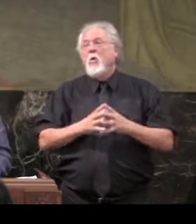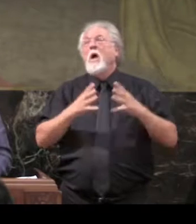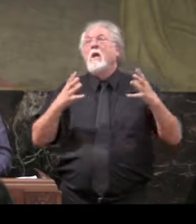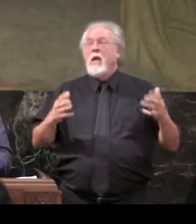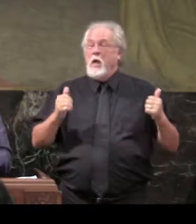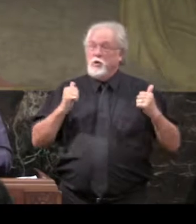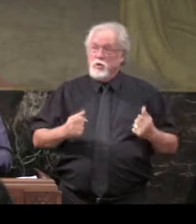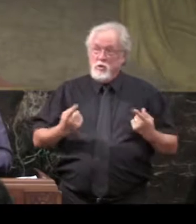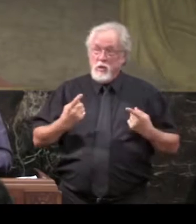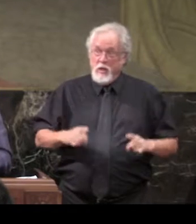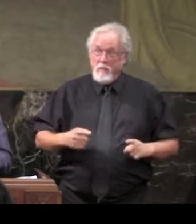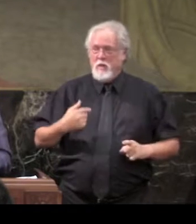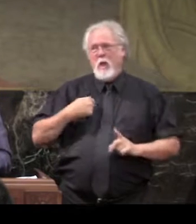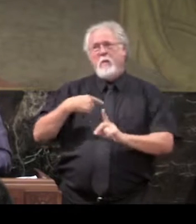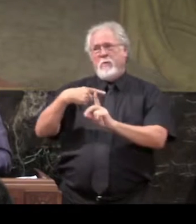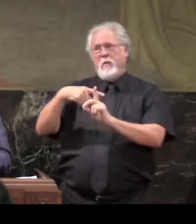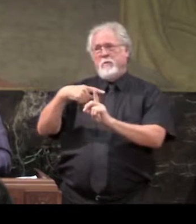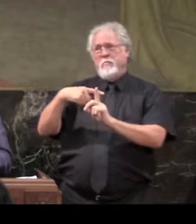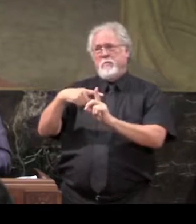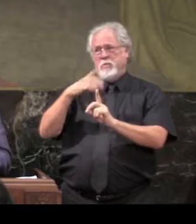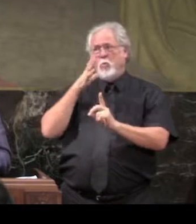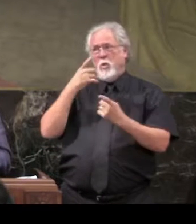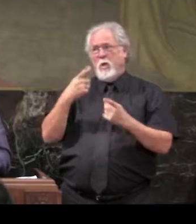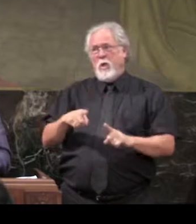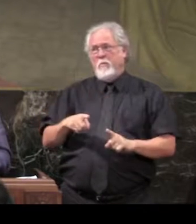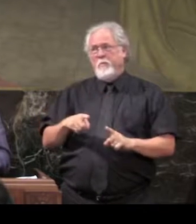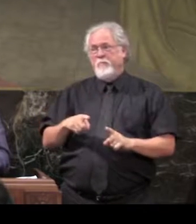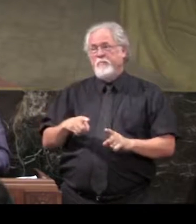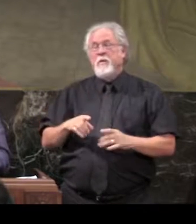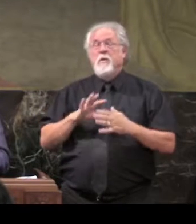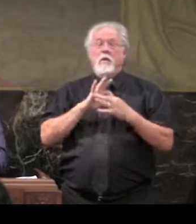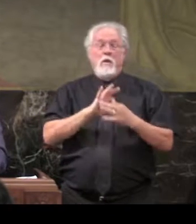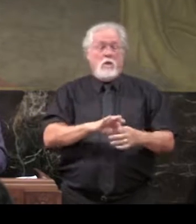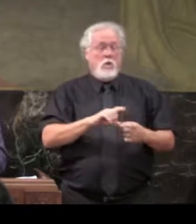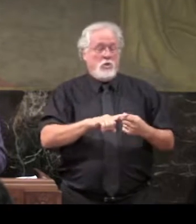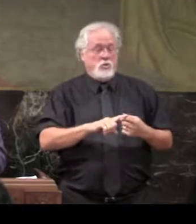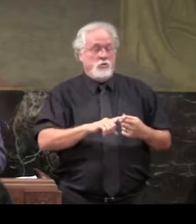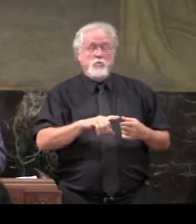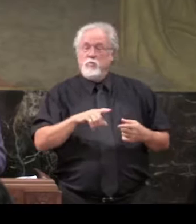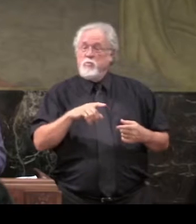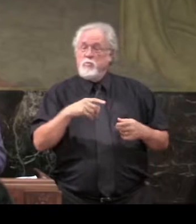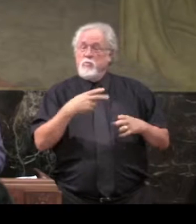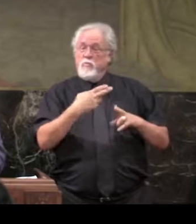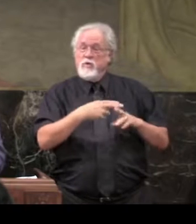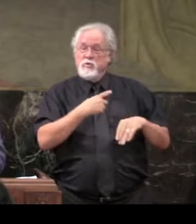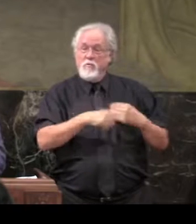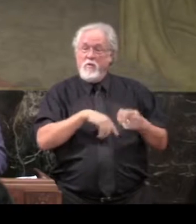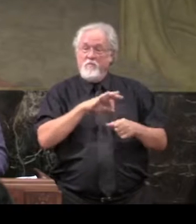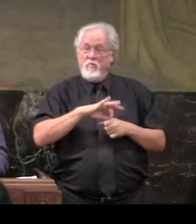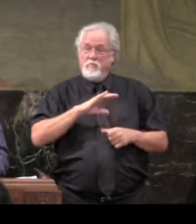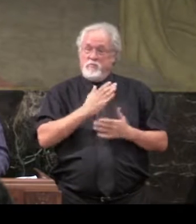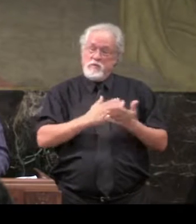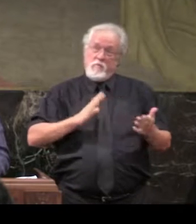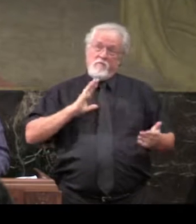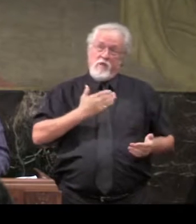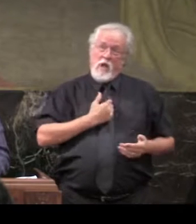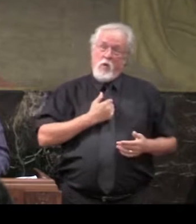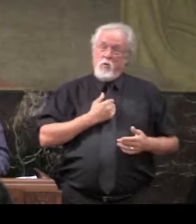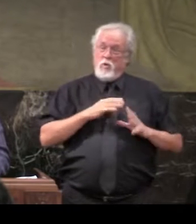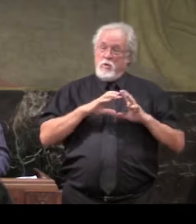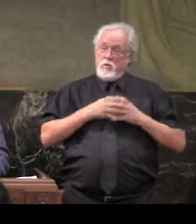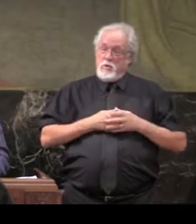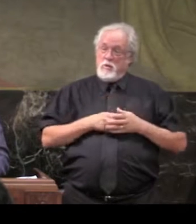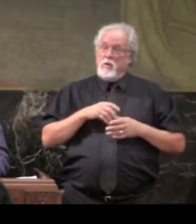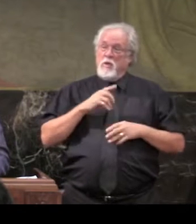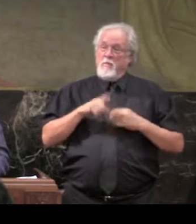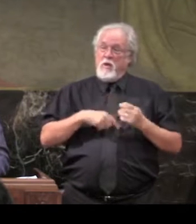could happen. I'm actually optimistic that it is going to happen. Now, with respect to the reference you made to the votes of some of our delegation members